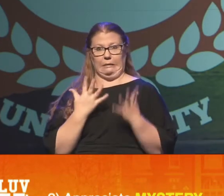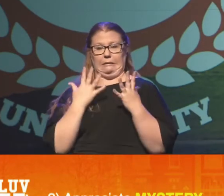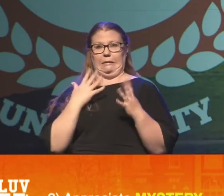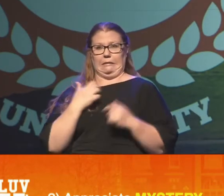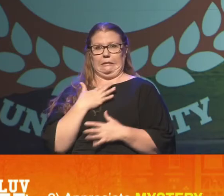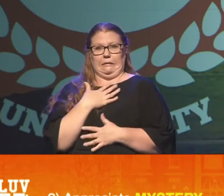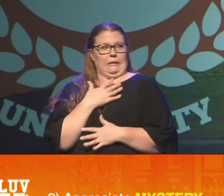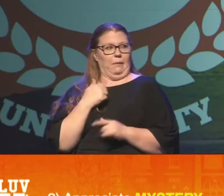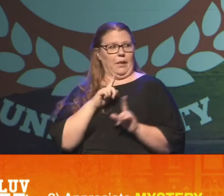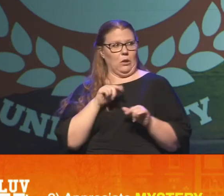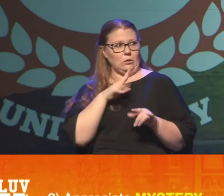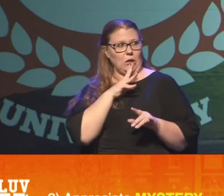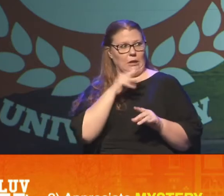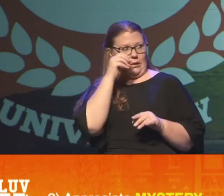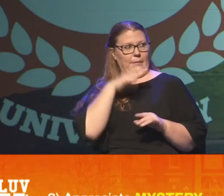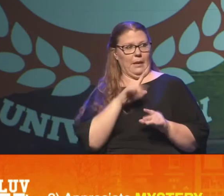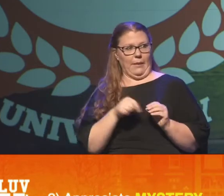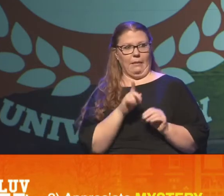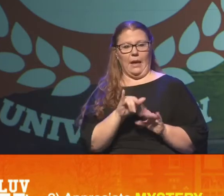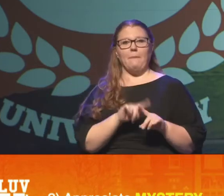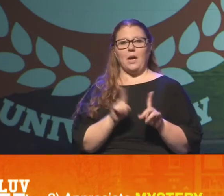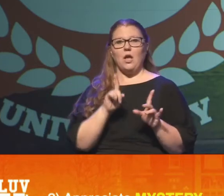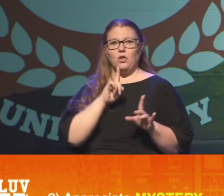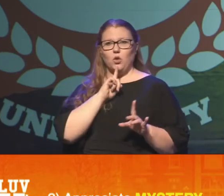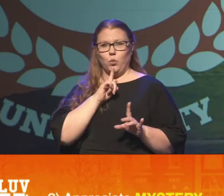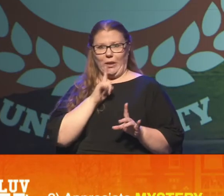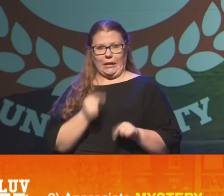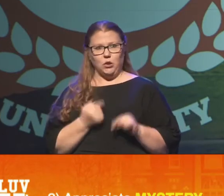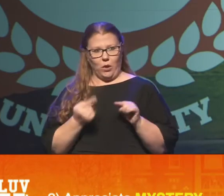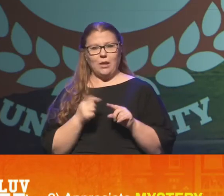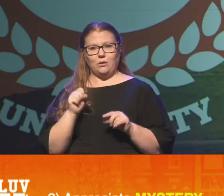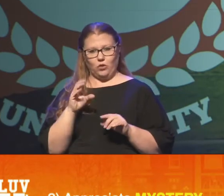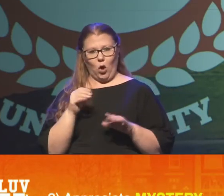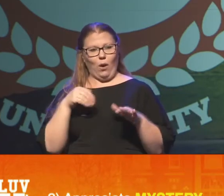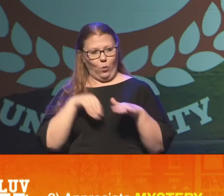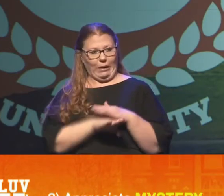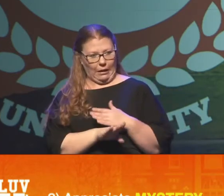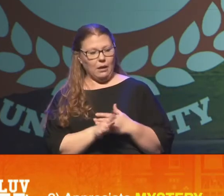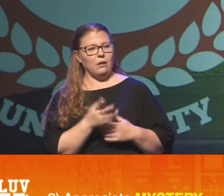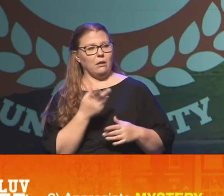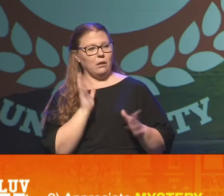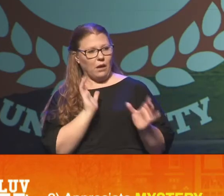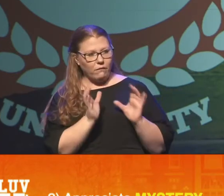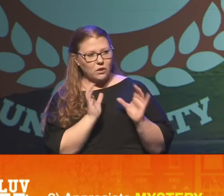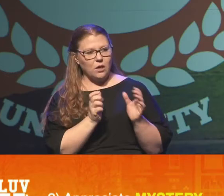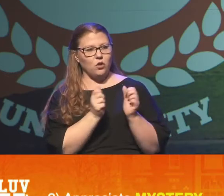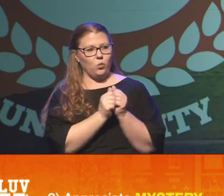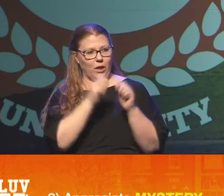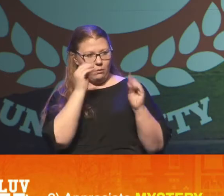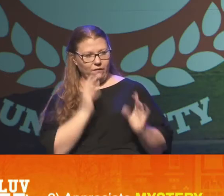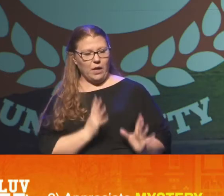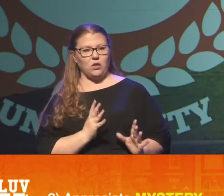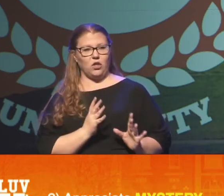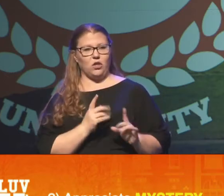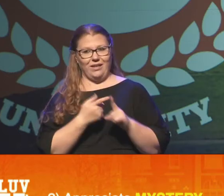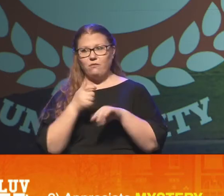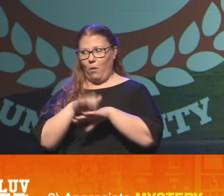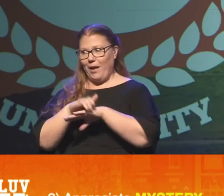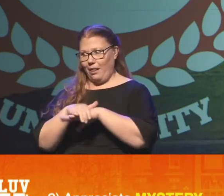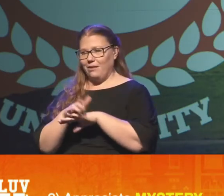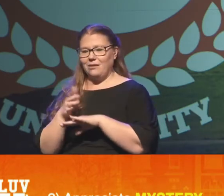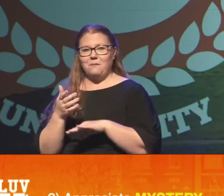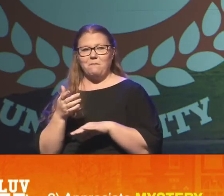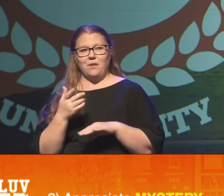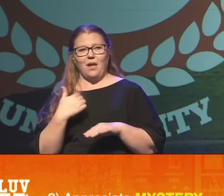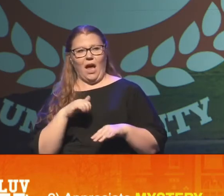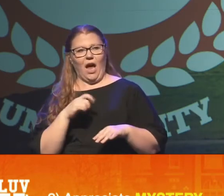like, I'm going to go talk to this guy about this. But I really was wrestling. And so I went in and we had this conversation, and he's from England. And we went